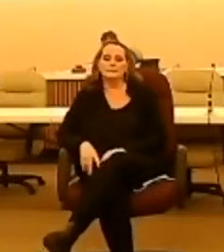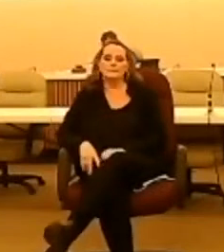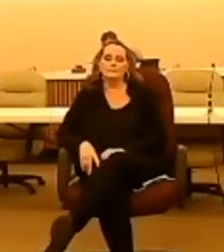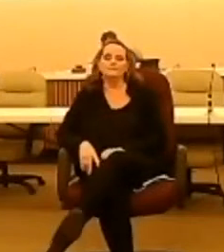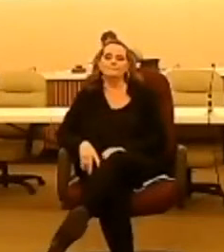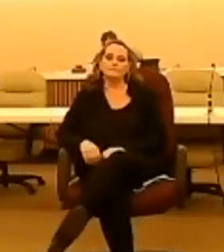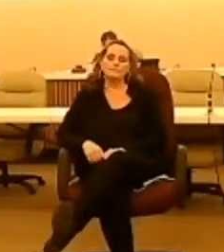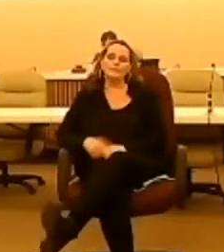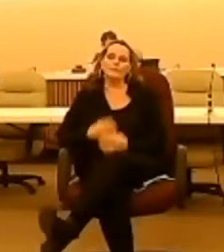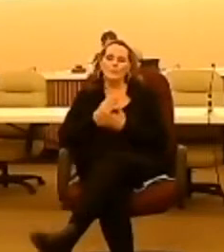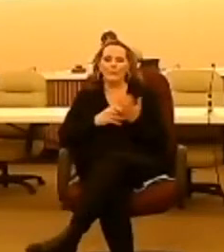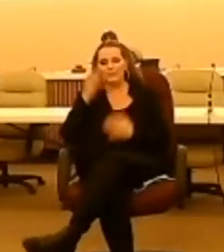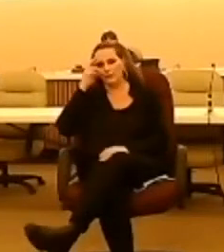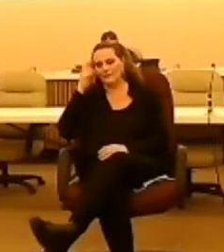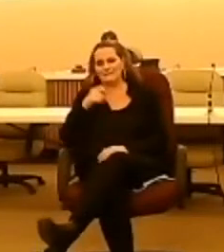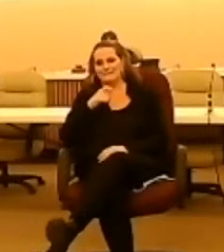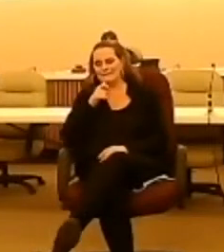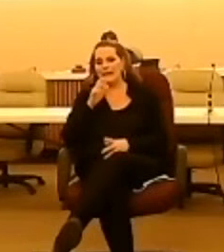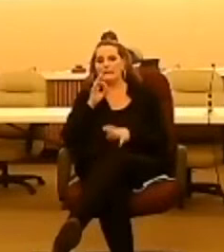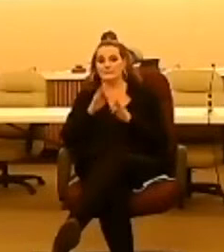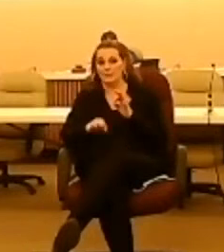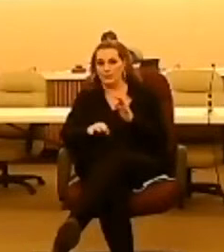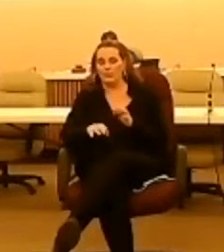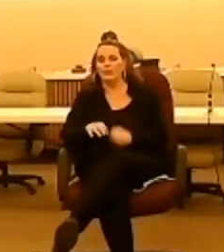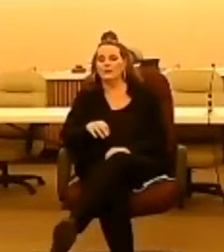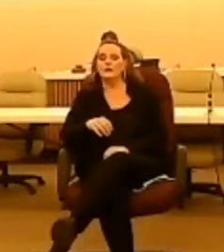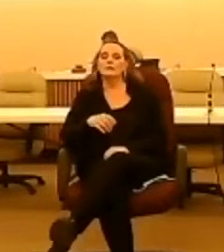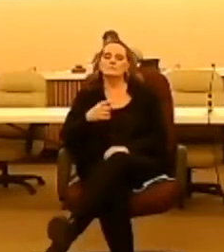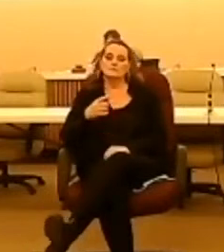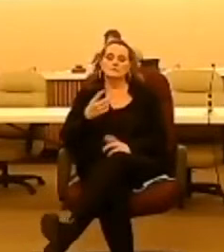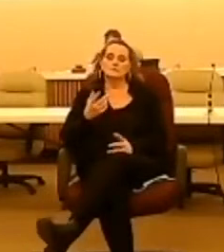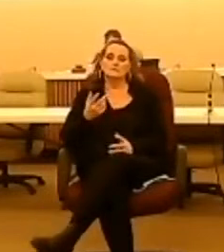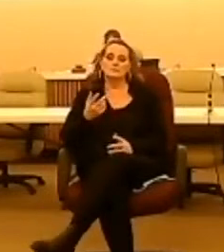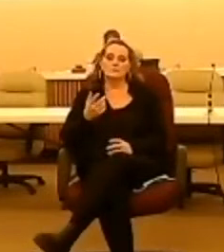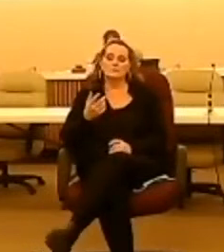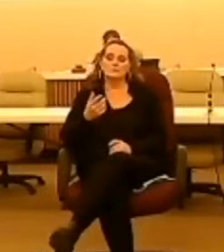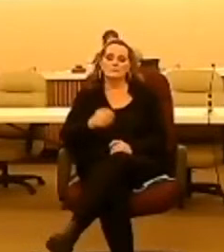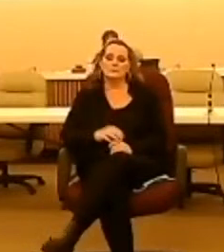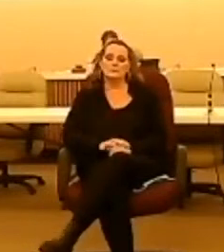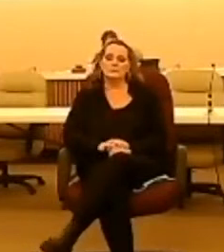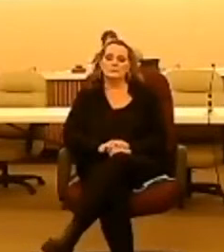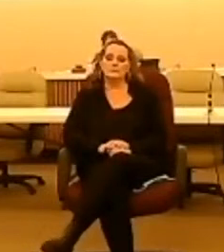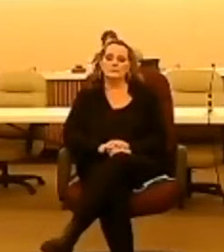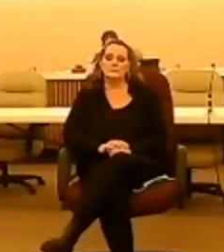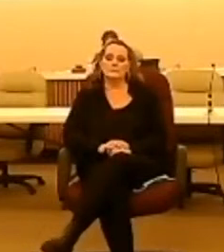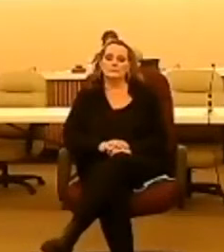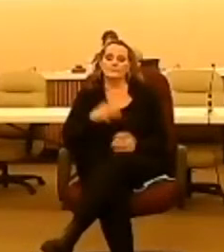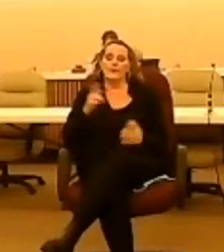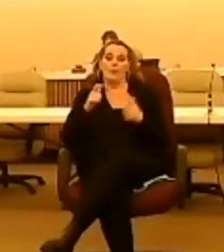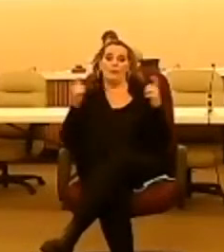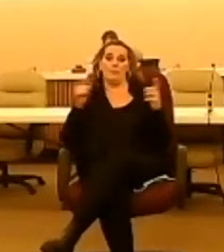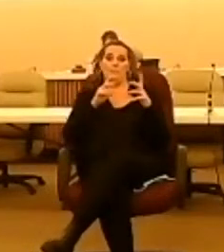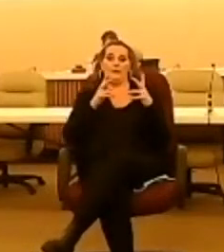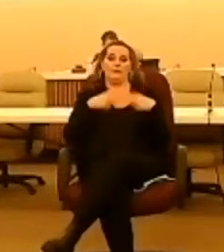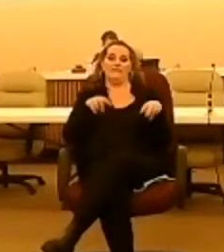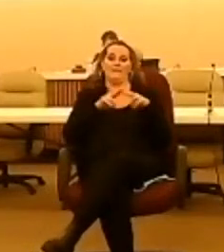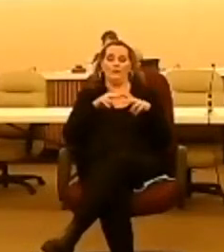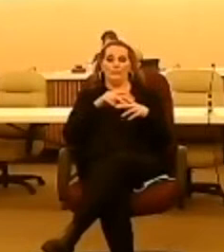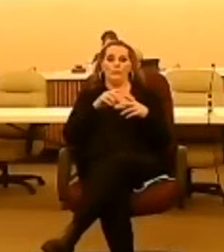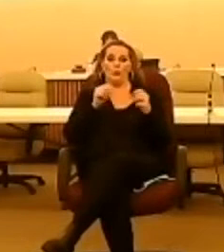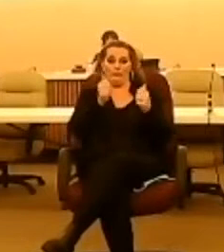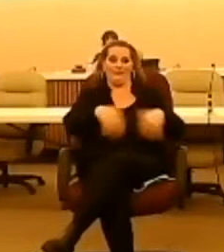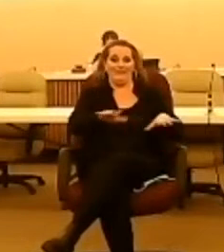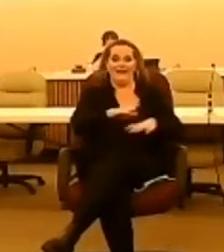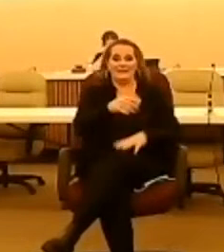of the reasons it's not so straightforward, as someone pointed out, the big value for the land is that